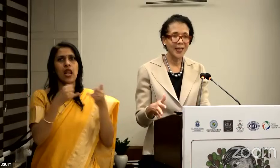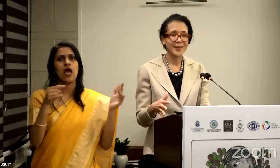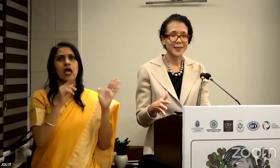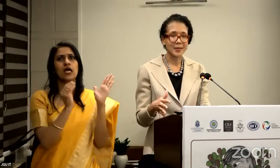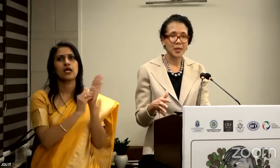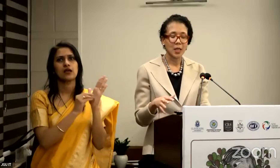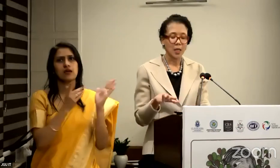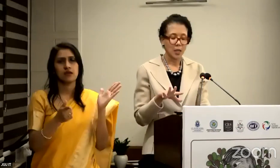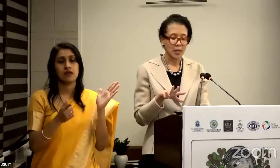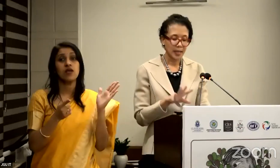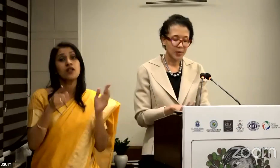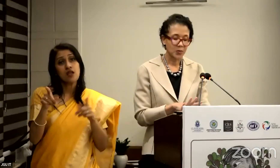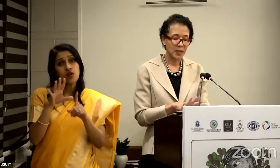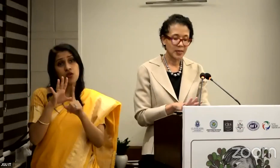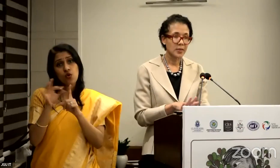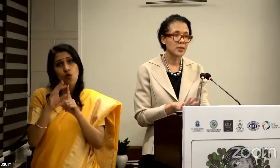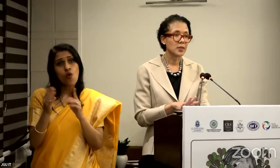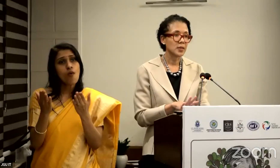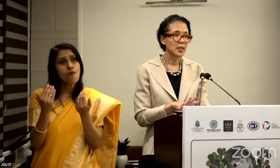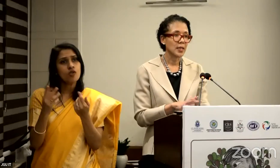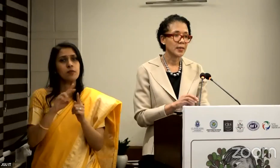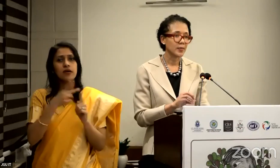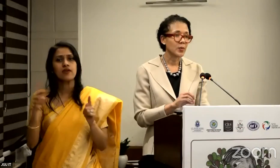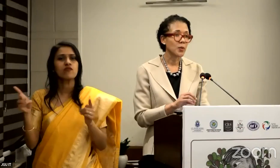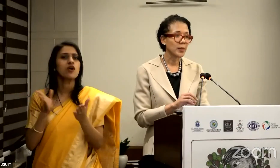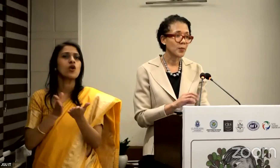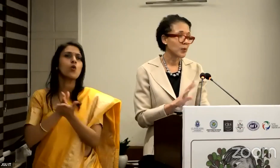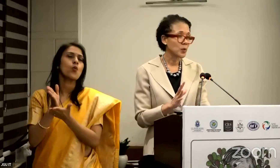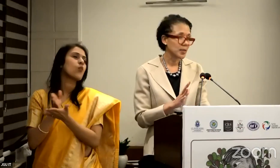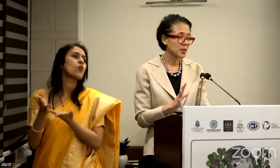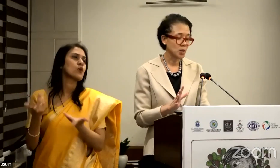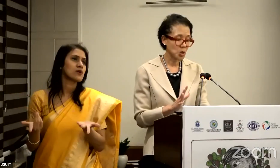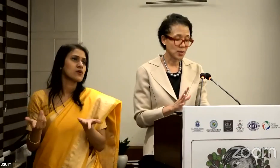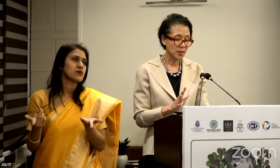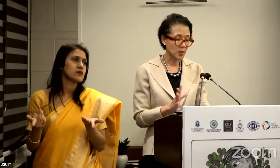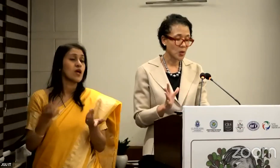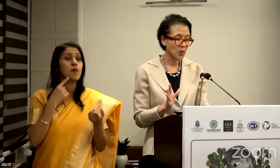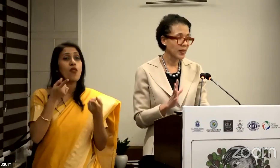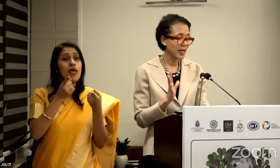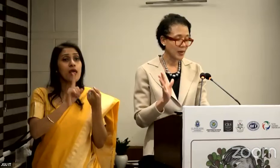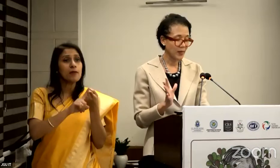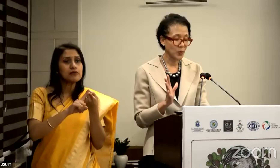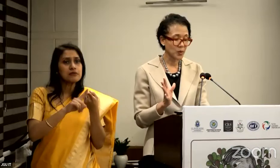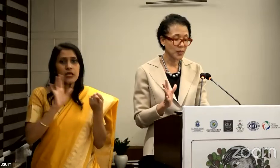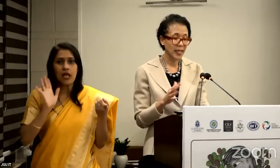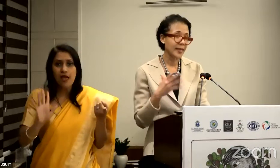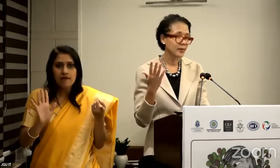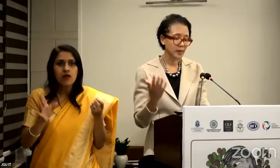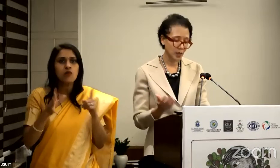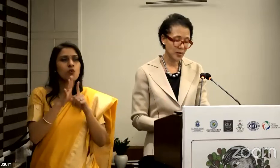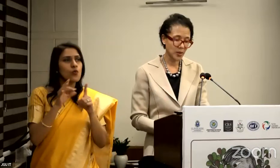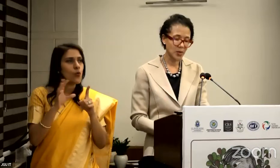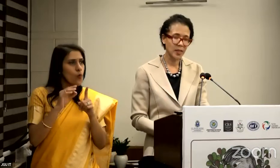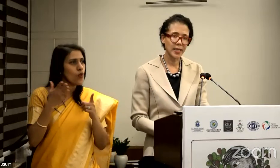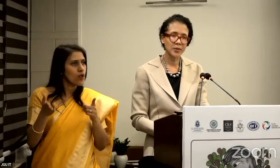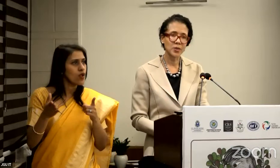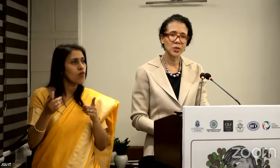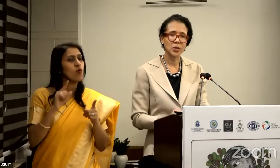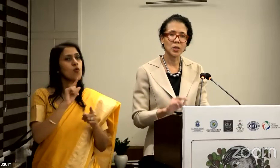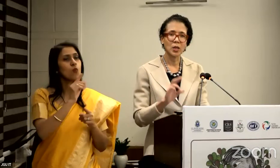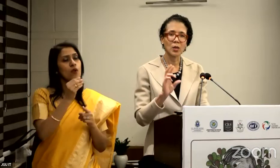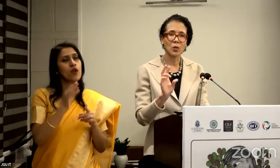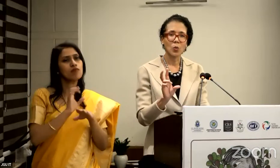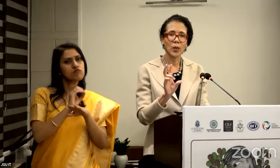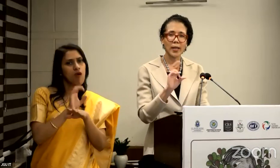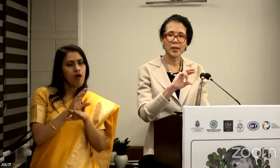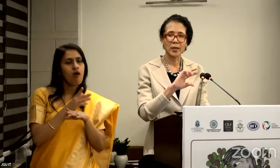differing ways characterize the Bretton Woods institutions as a whole, the IMF and the World Bank and the UN Security